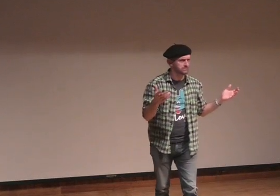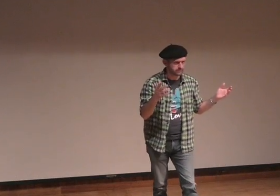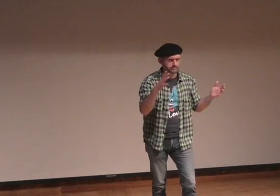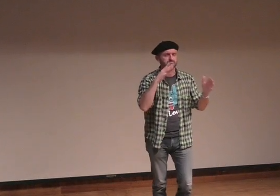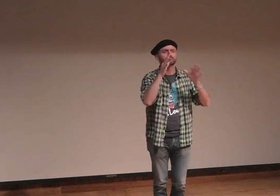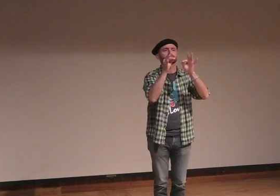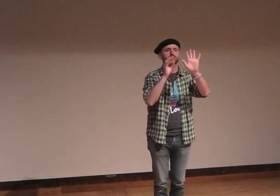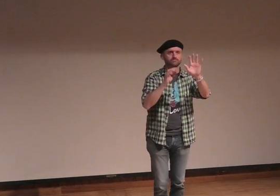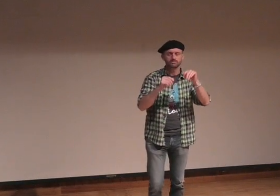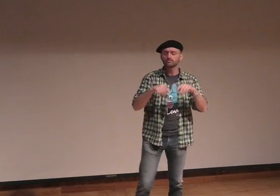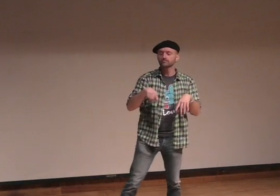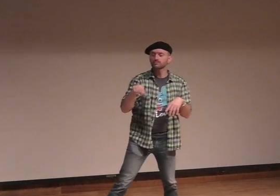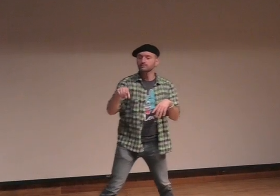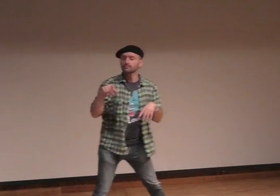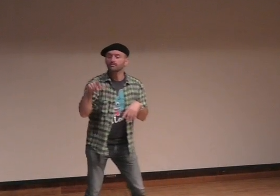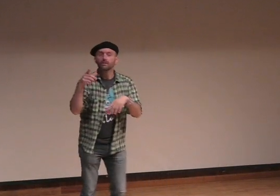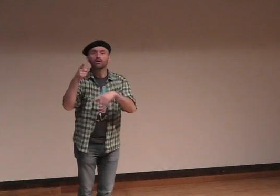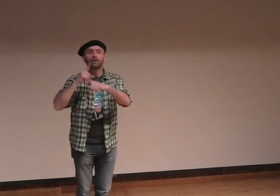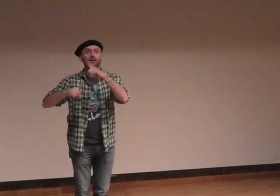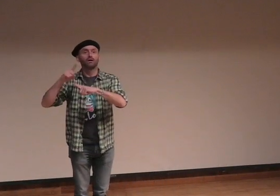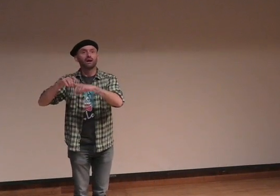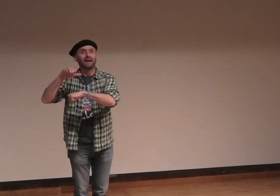know how that works? Let me explain for a moment.